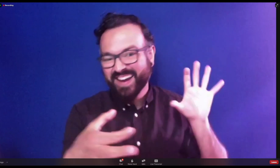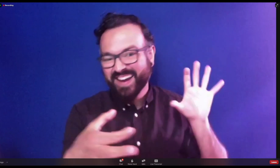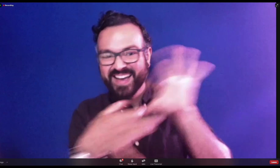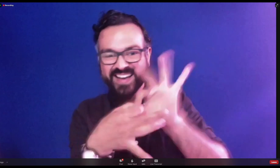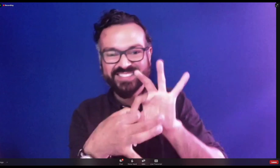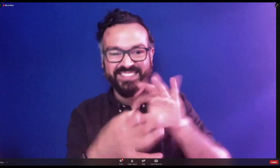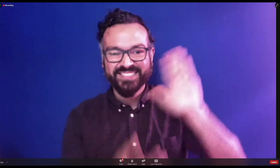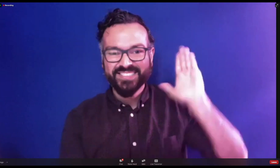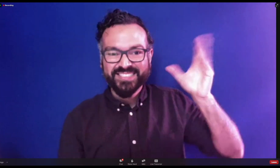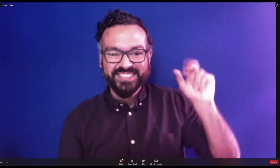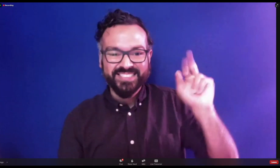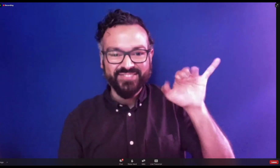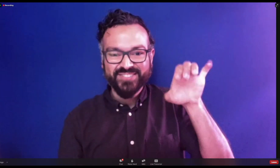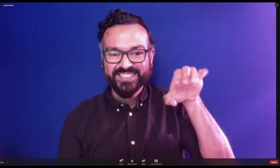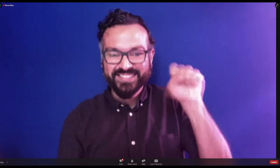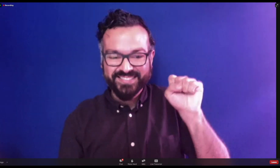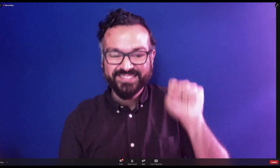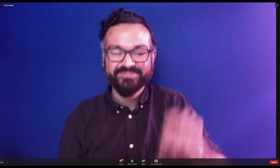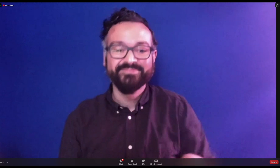My name is Noe